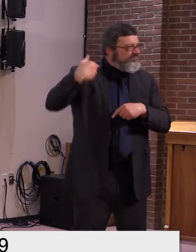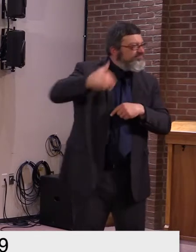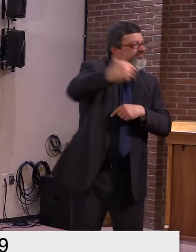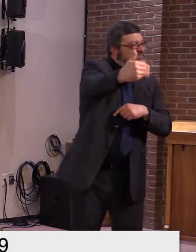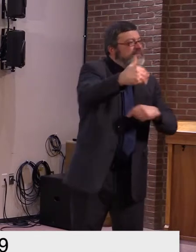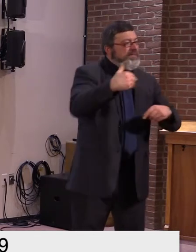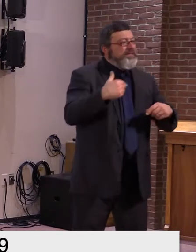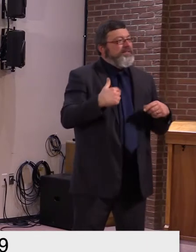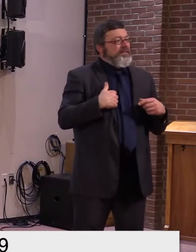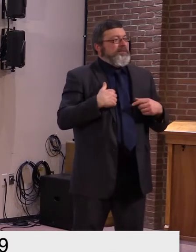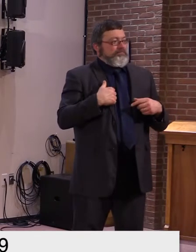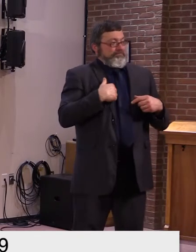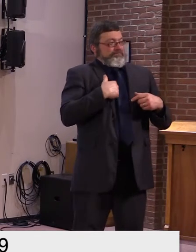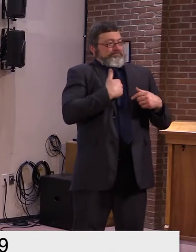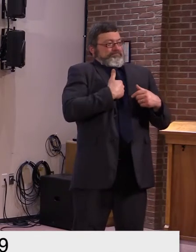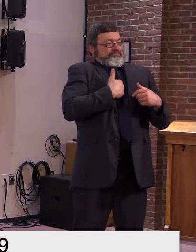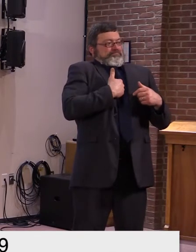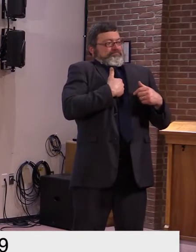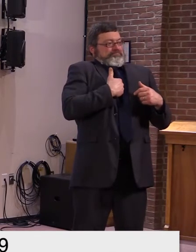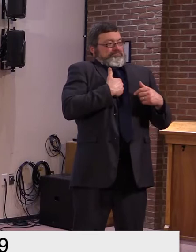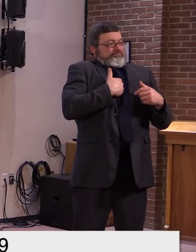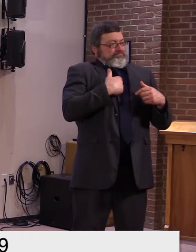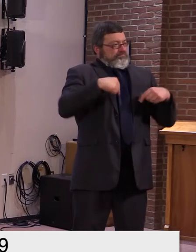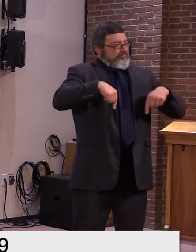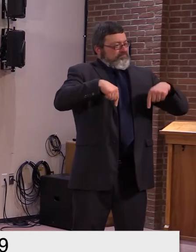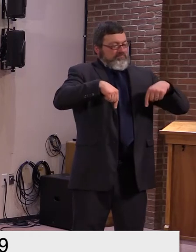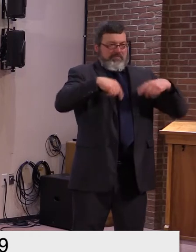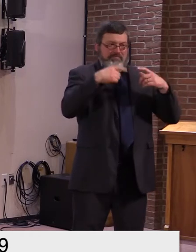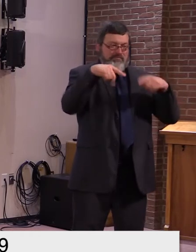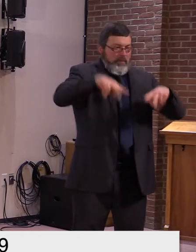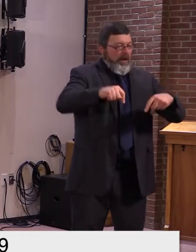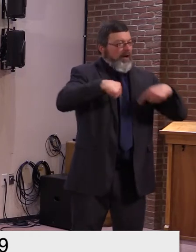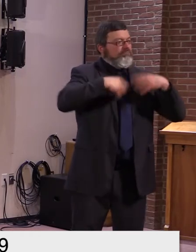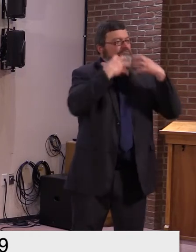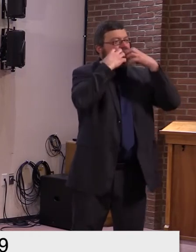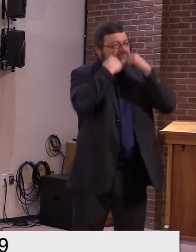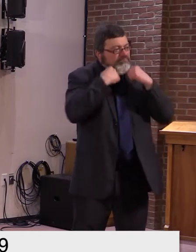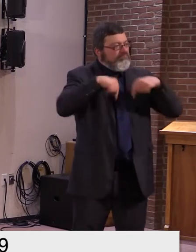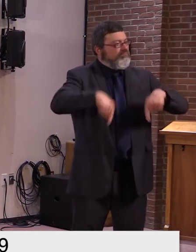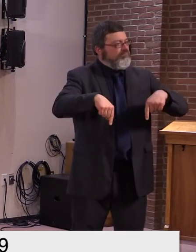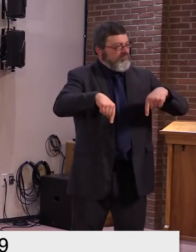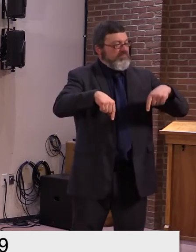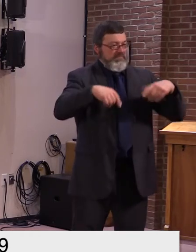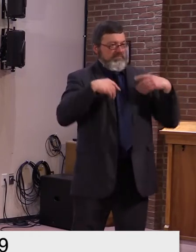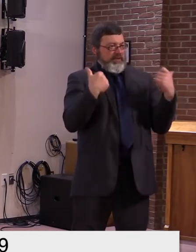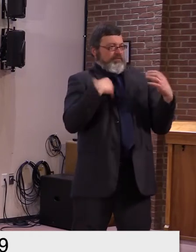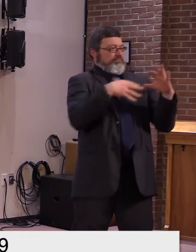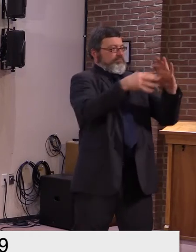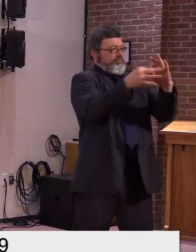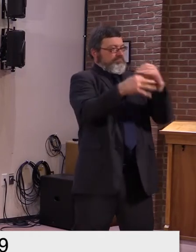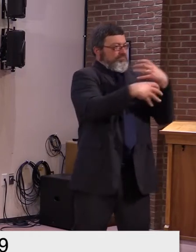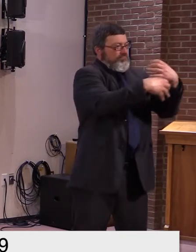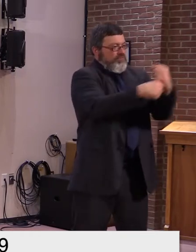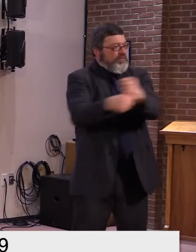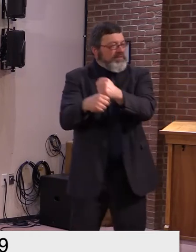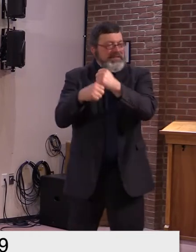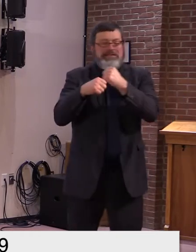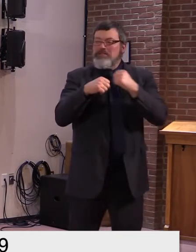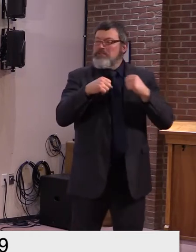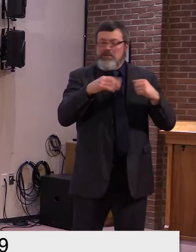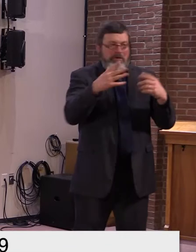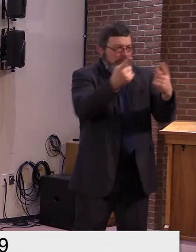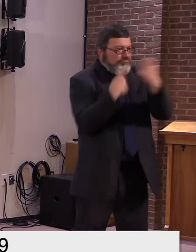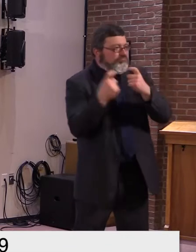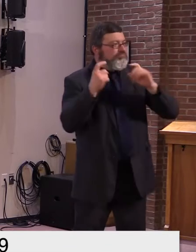Vermonter, I'm very grateful, and I think all Vermonters are very grateful to the leadership that you've provided, that your team